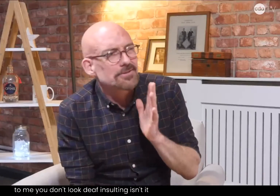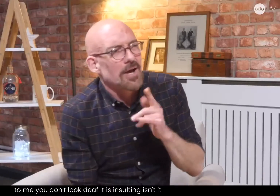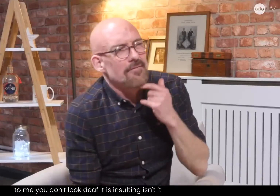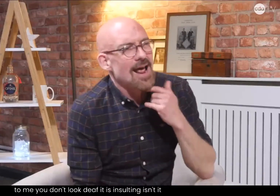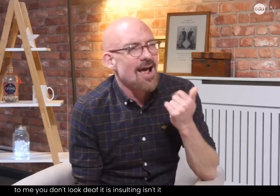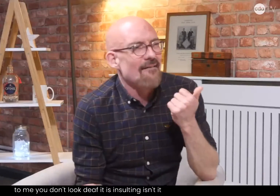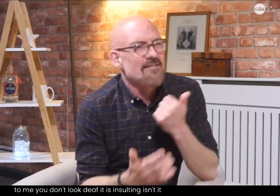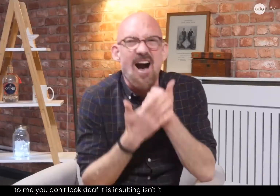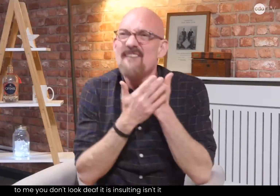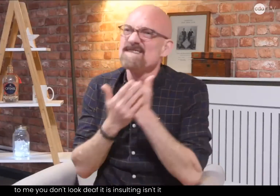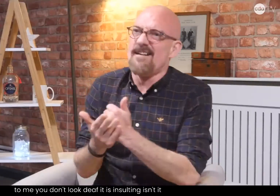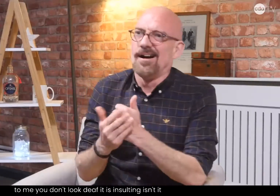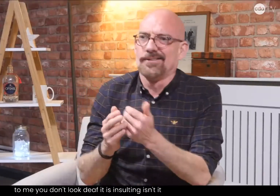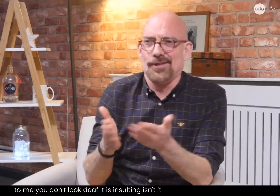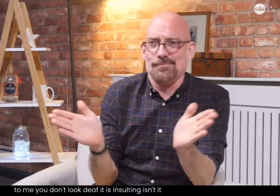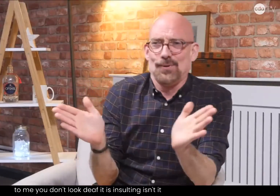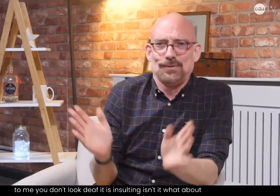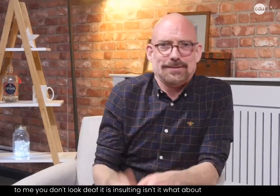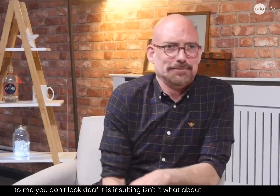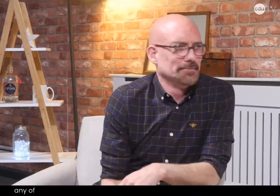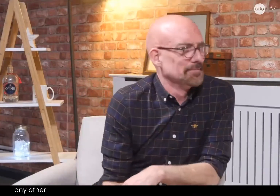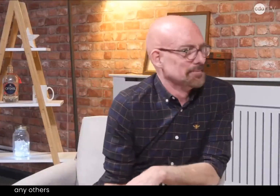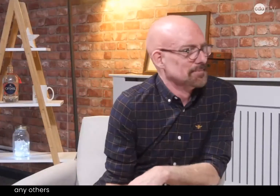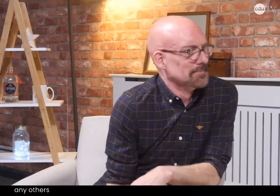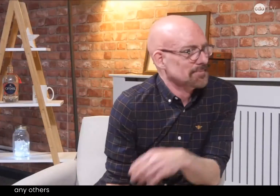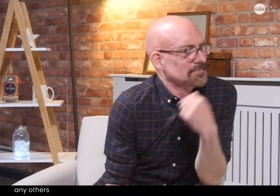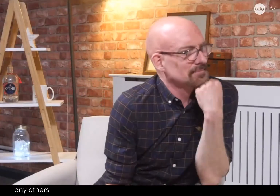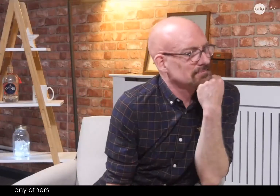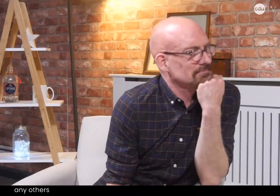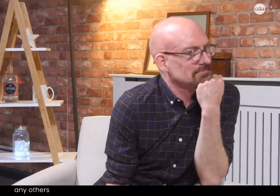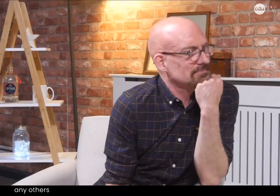What about any others? Let's give some advice to the community.